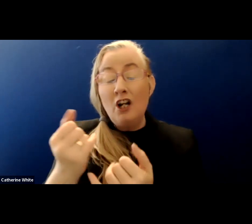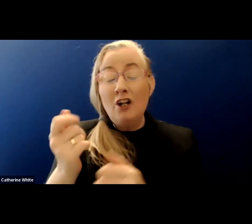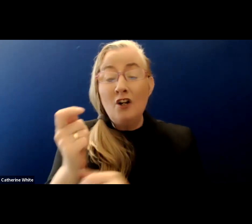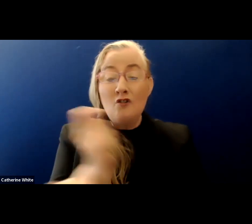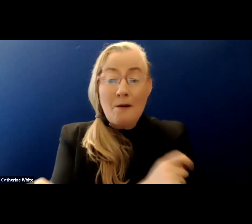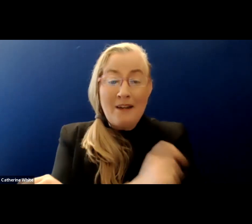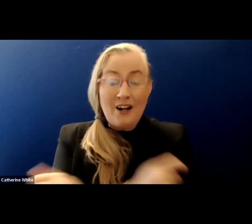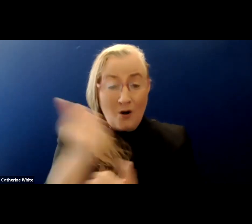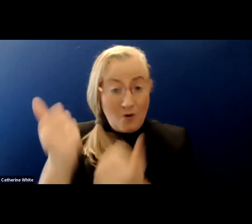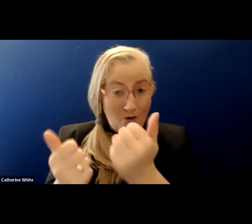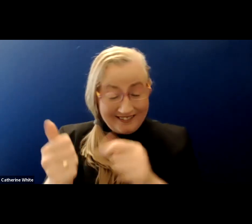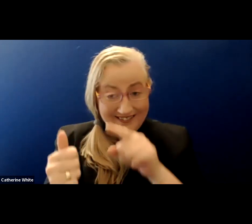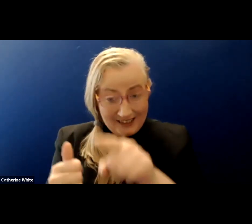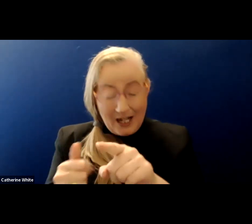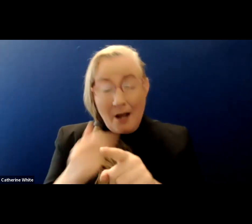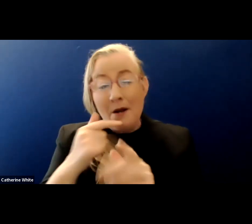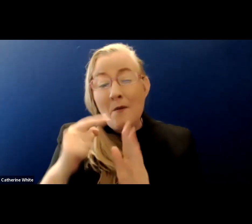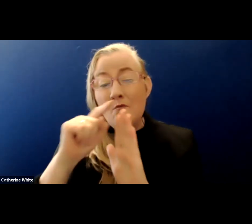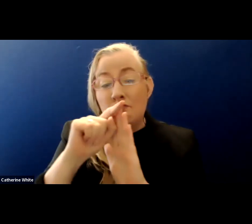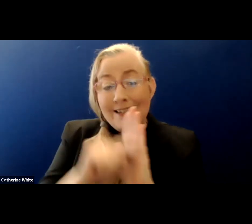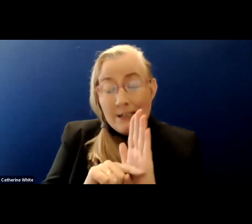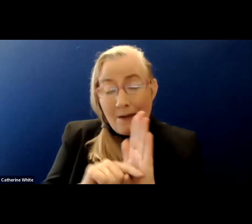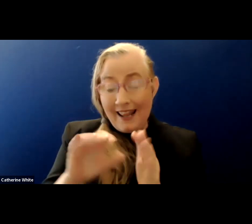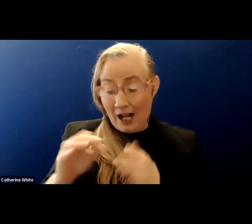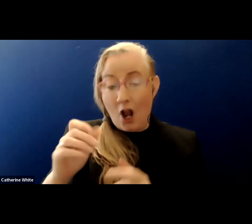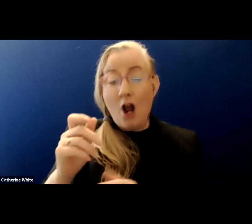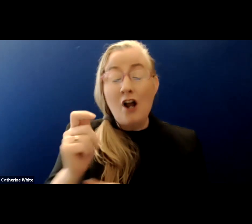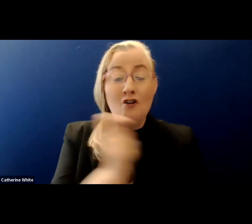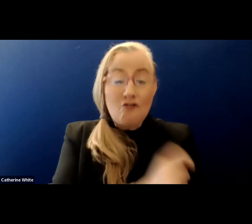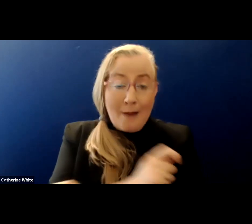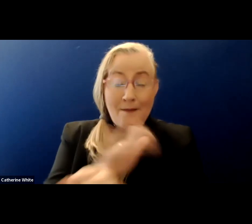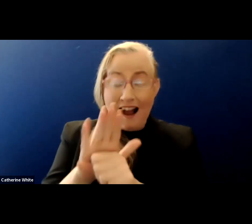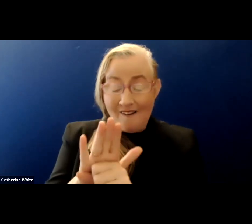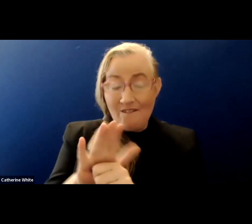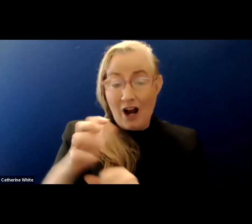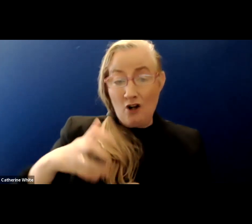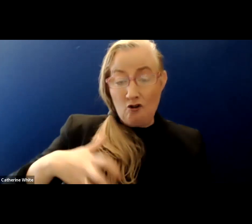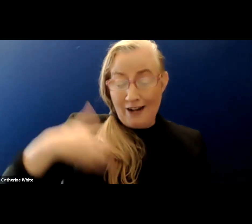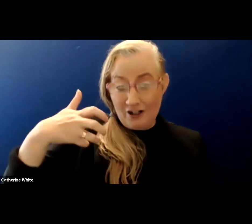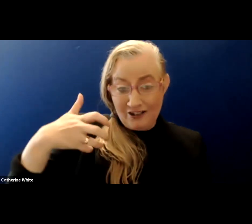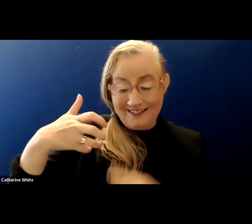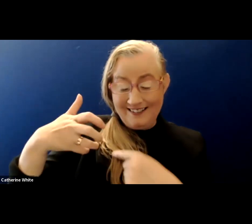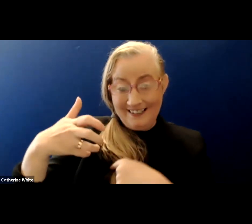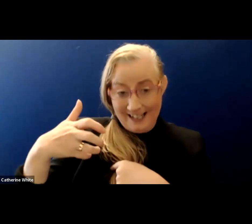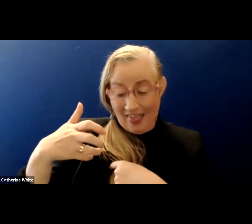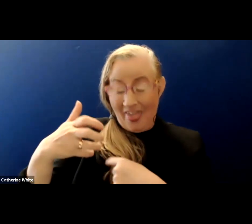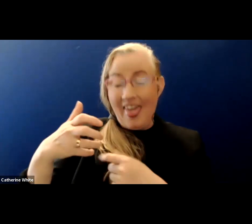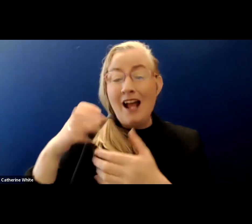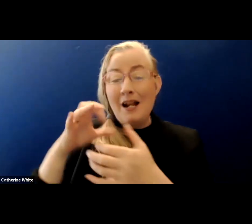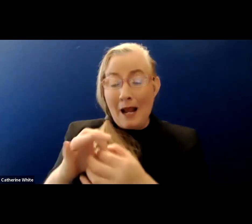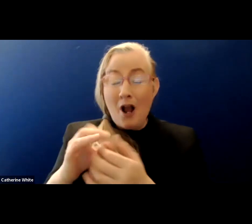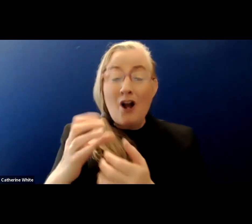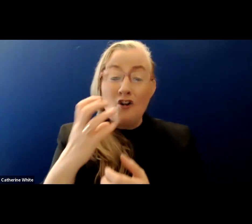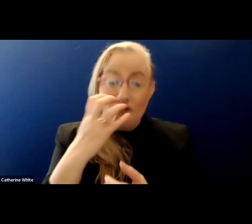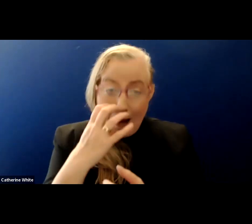question. Principally because the crime of aggression contains as an element of the crime, of course,